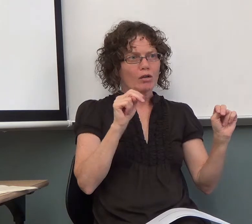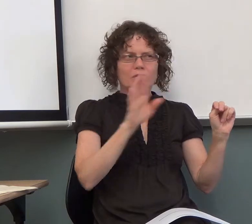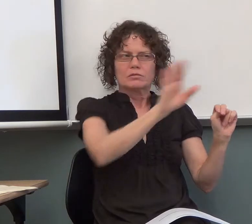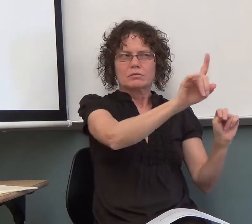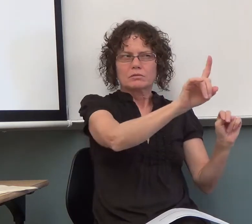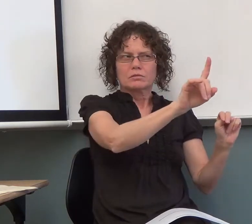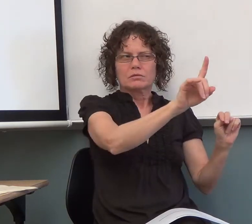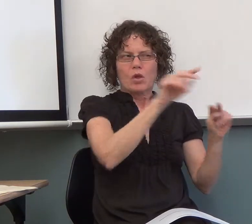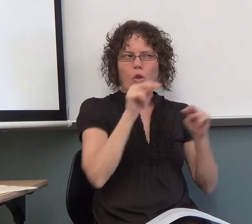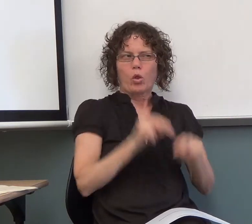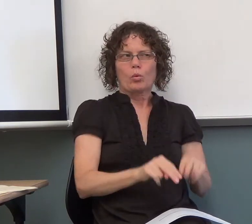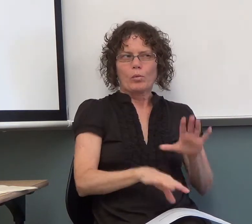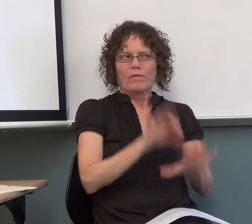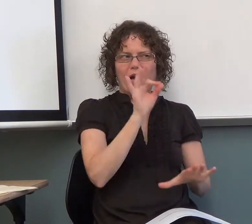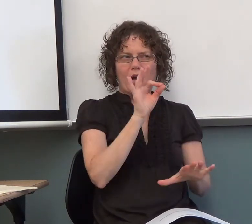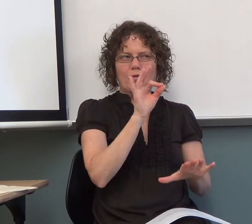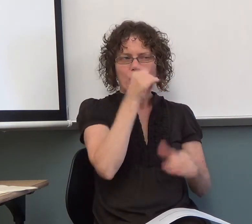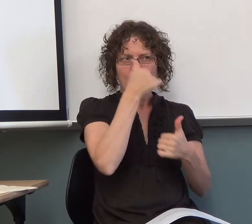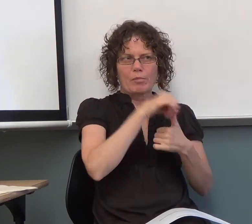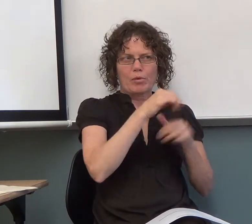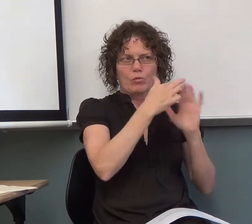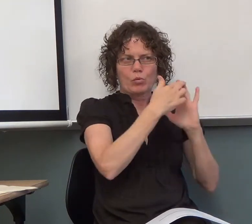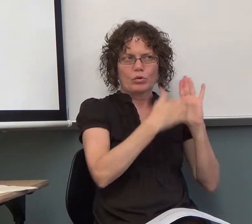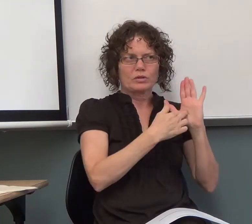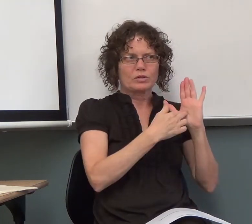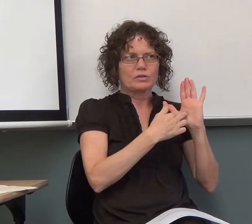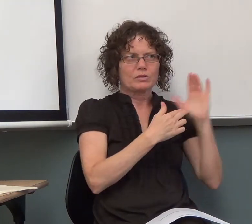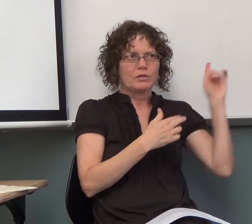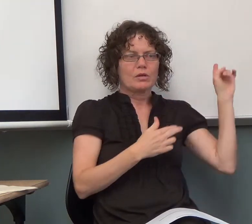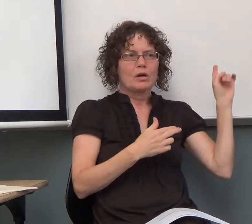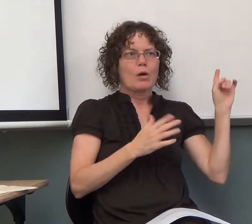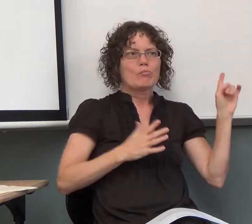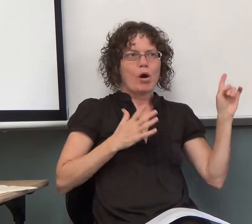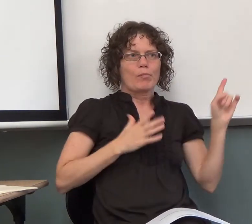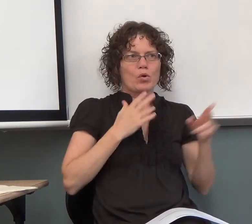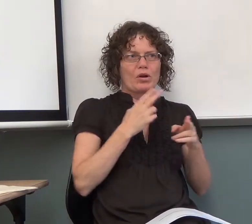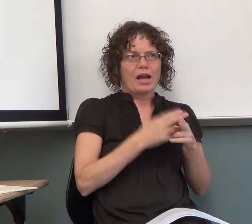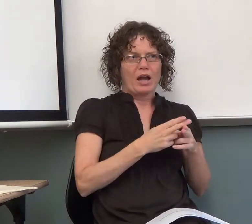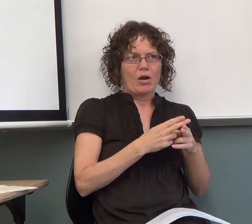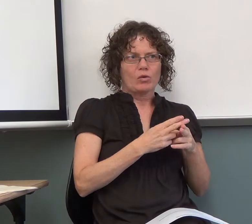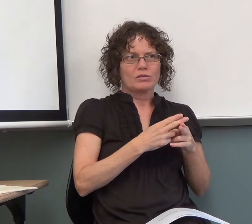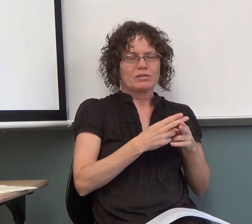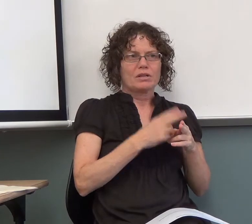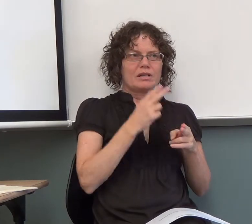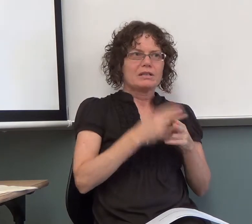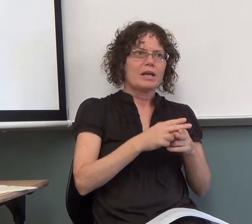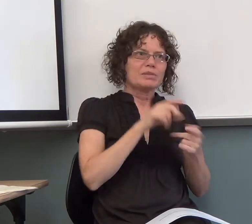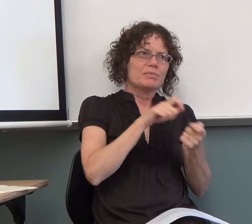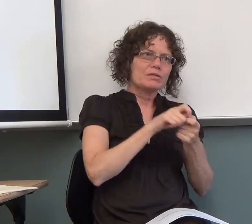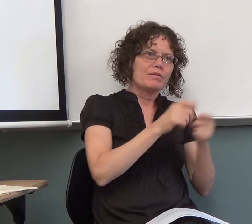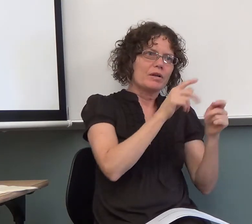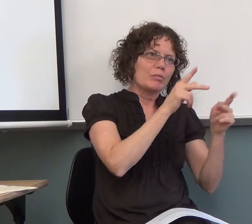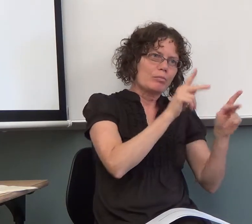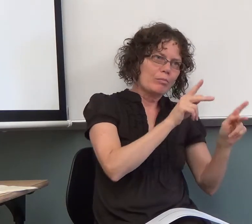what we found here. Remember our rules. Let's go back up here, right? Proper nouns name particular persons, places, and things, and they're always